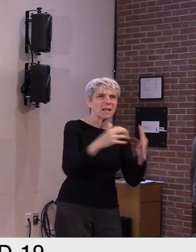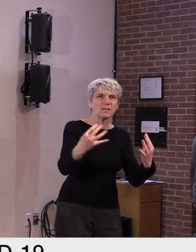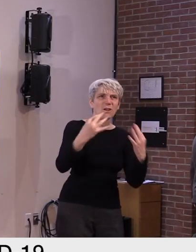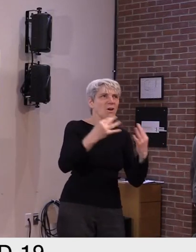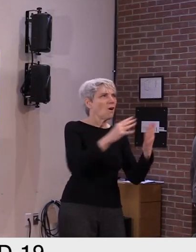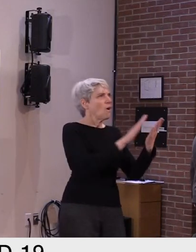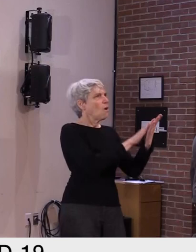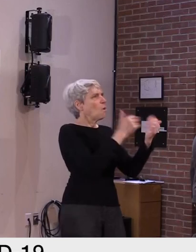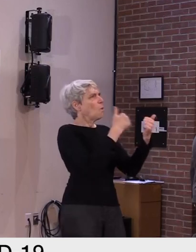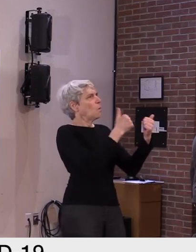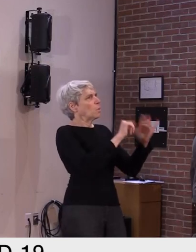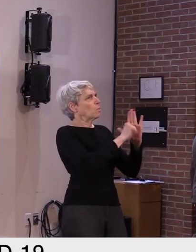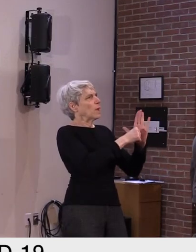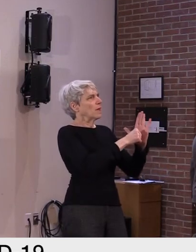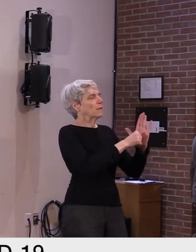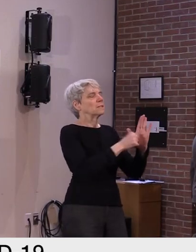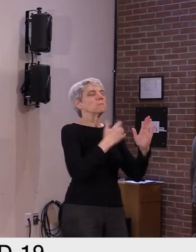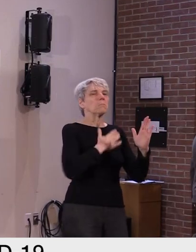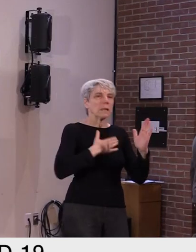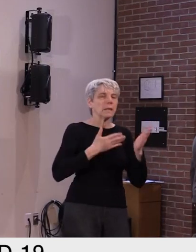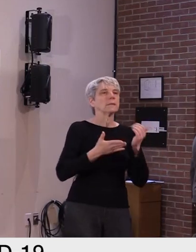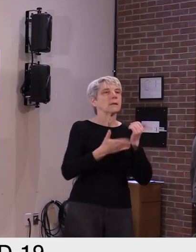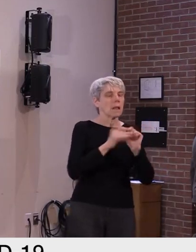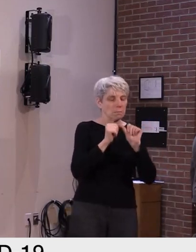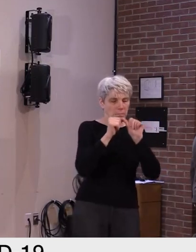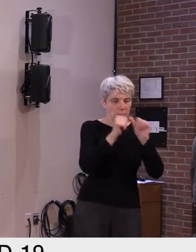way. I'll turn it back to the governor.